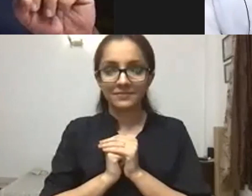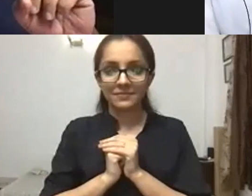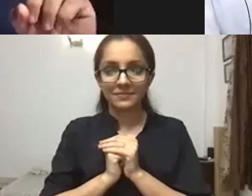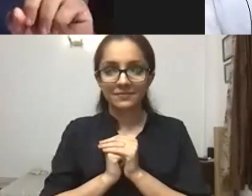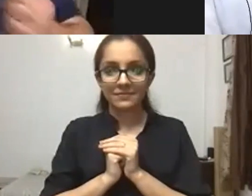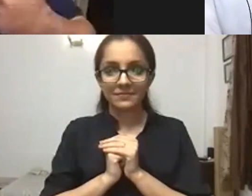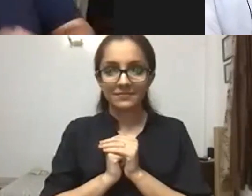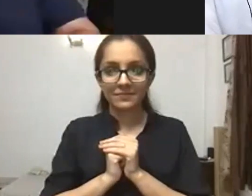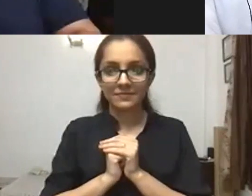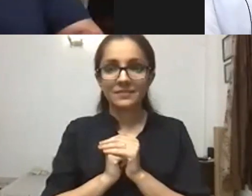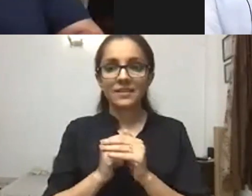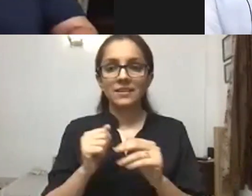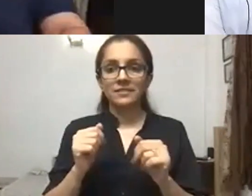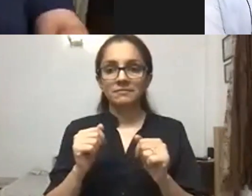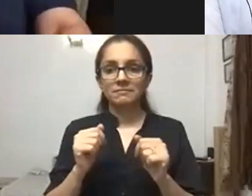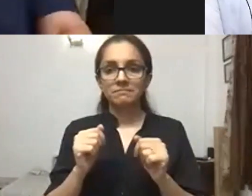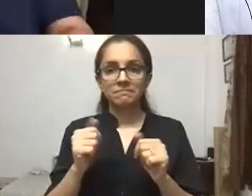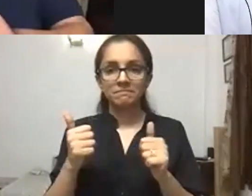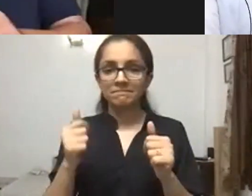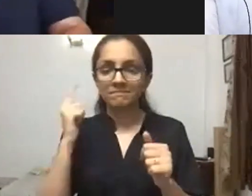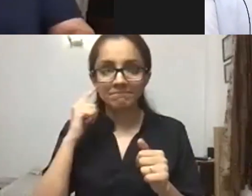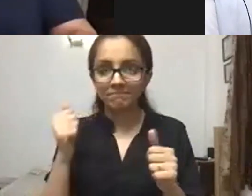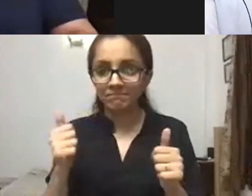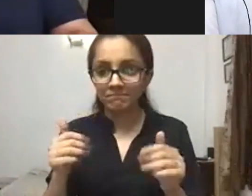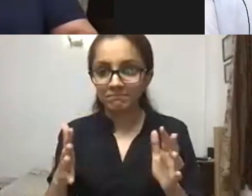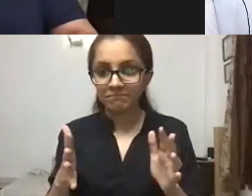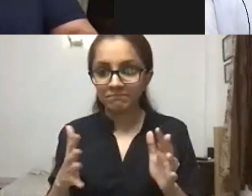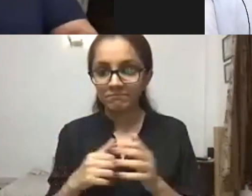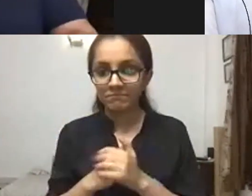I think, can you hear me?